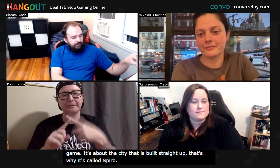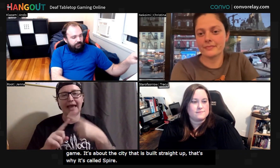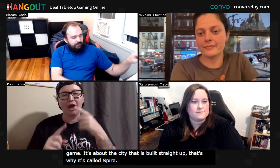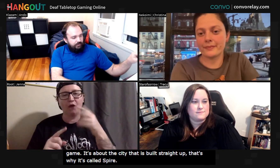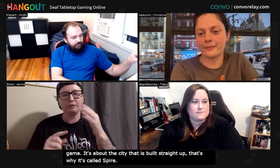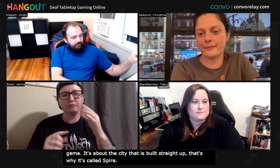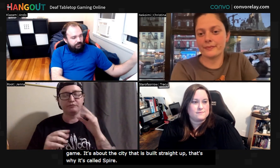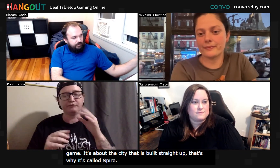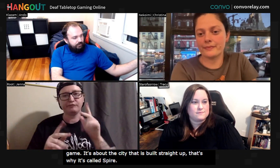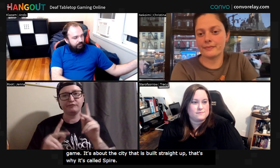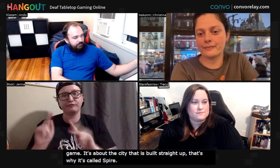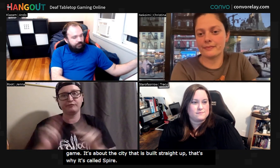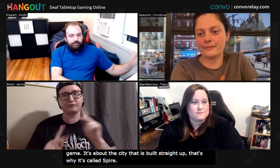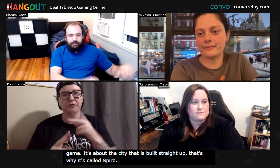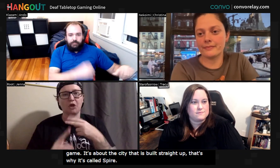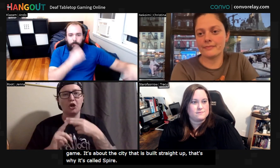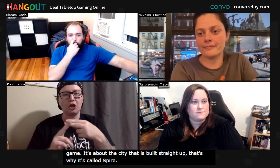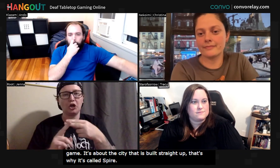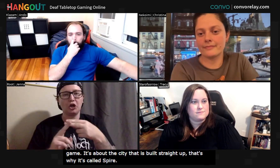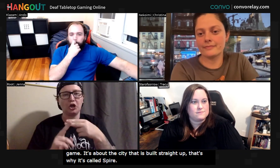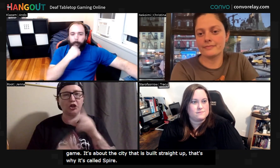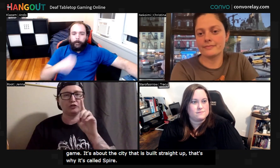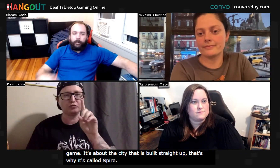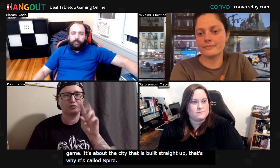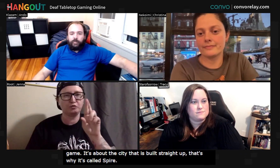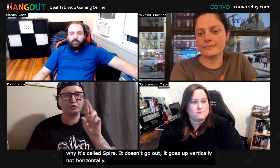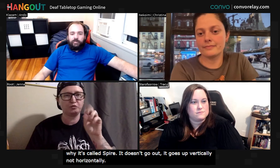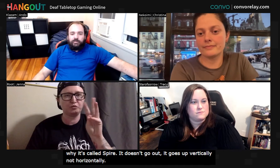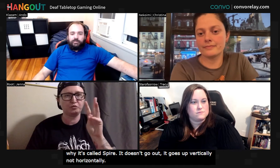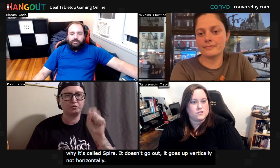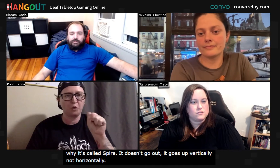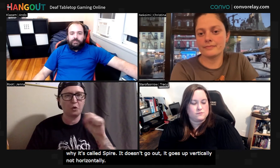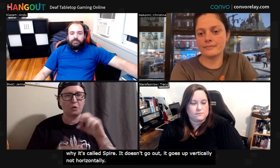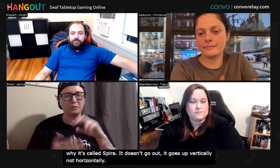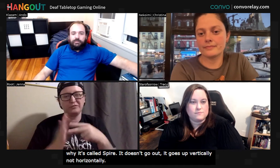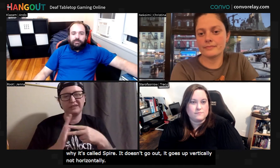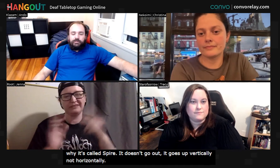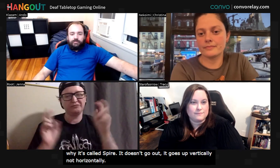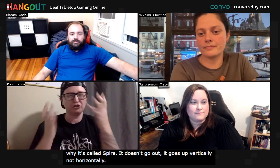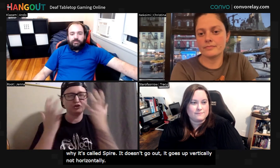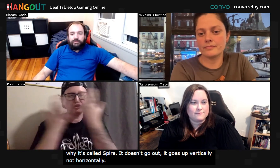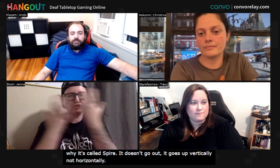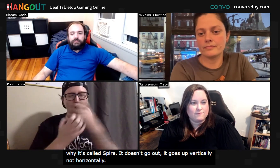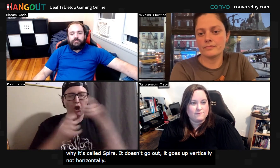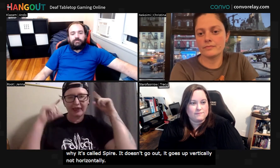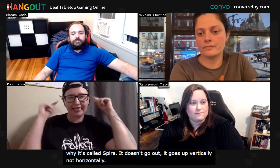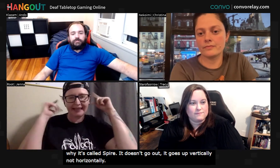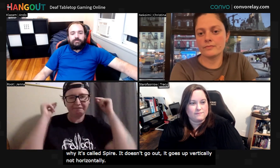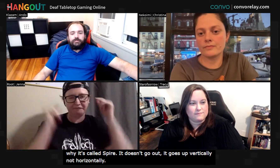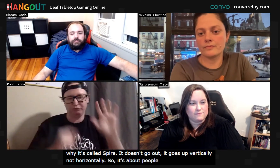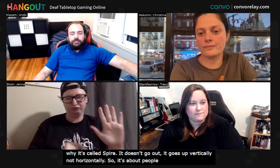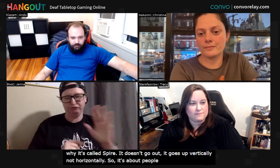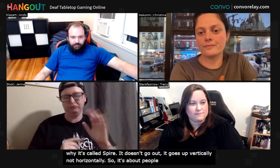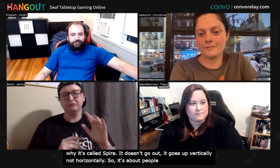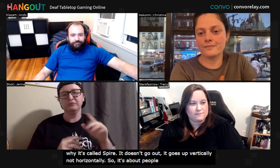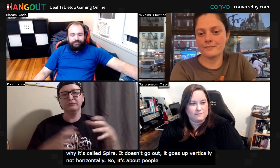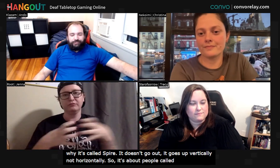up. So it's about people called drows. So they're